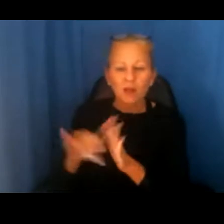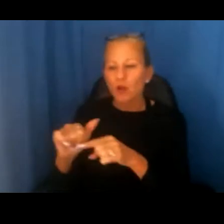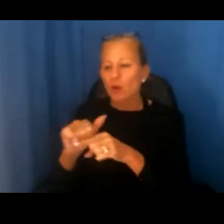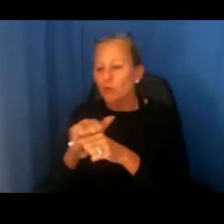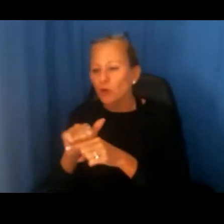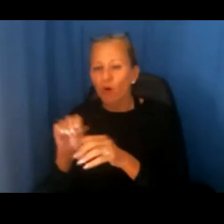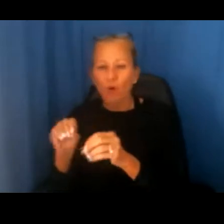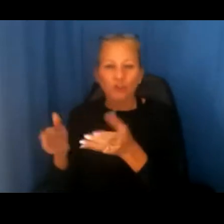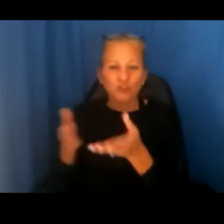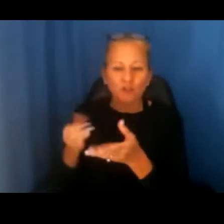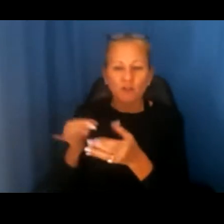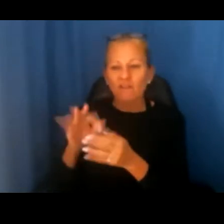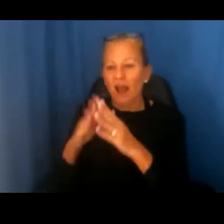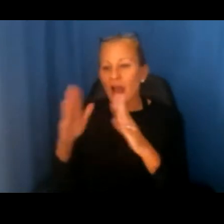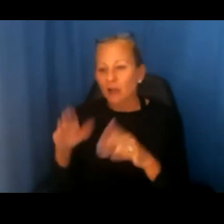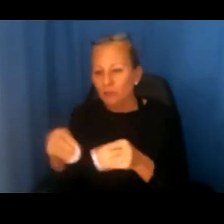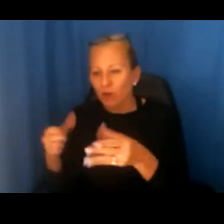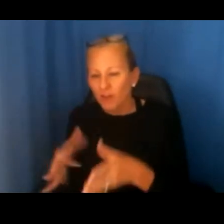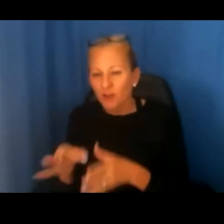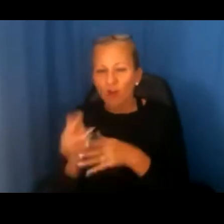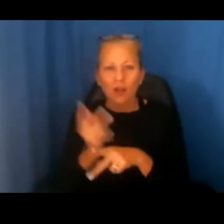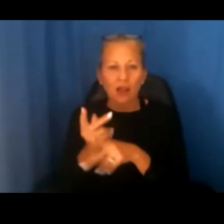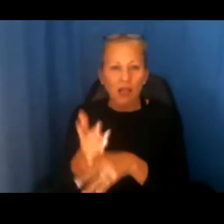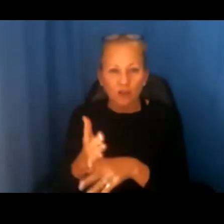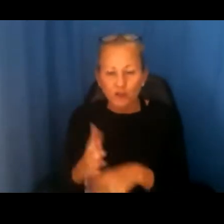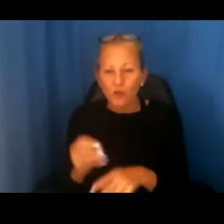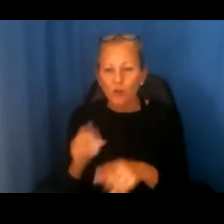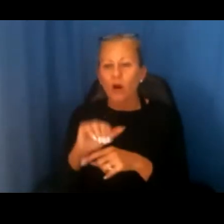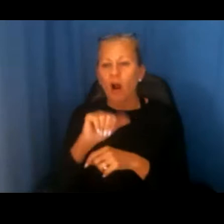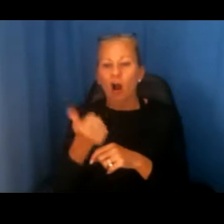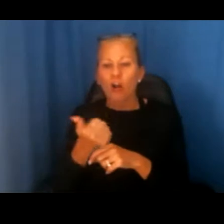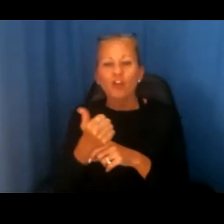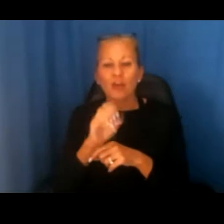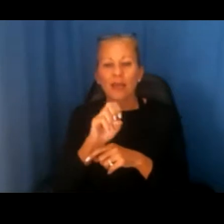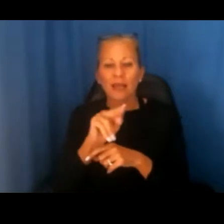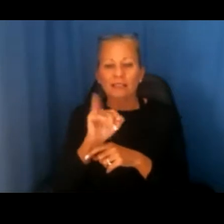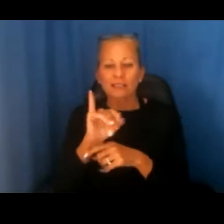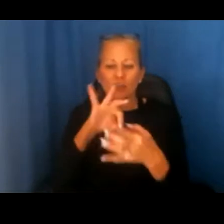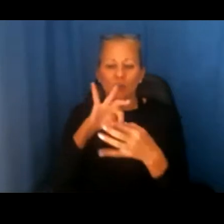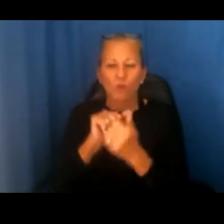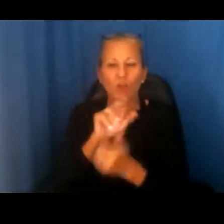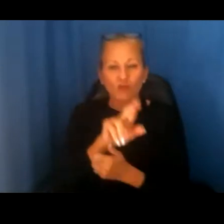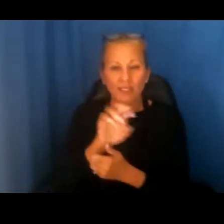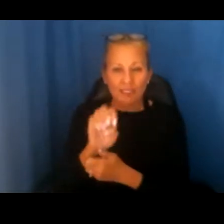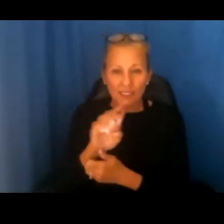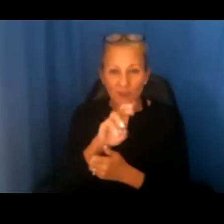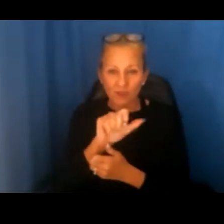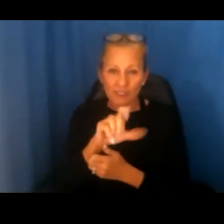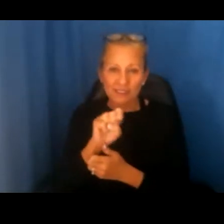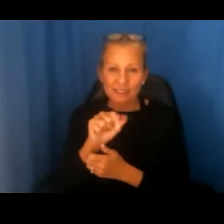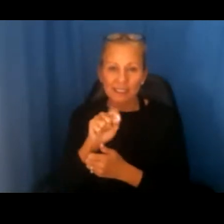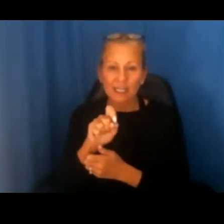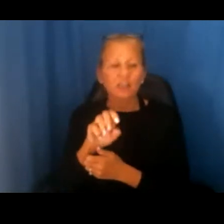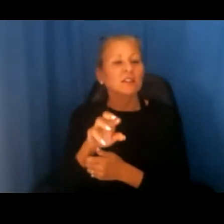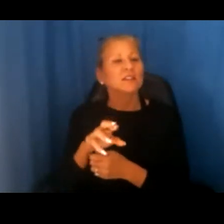housing provider, lender, or other covered entity involved in a real estate-related transaction.